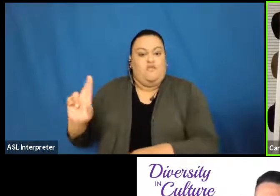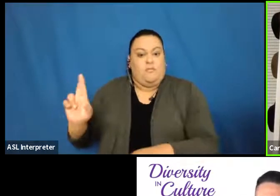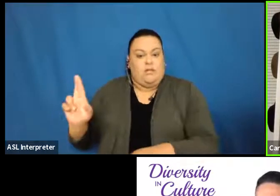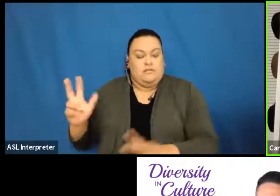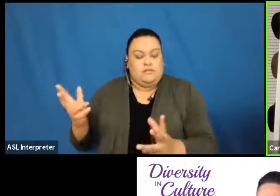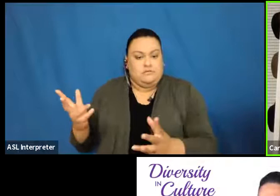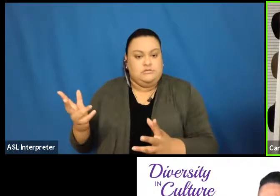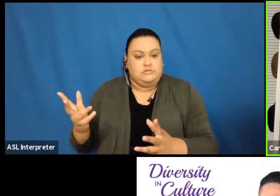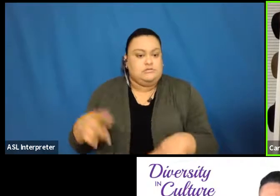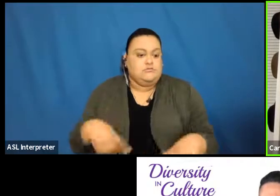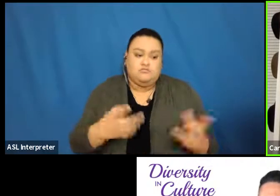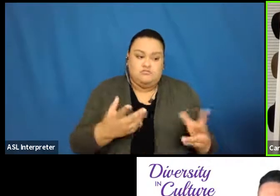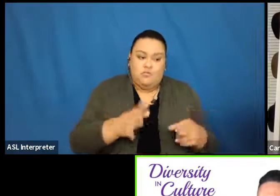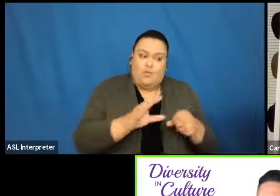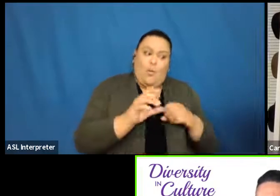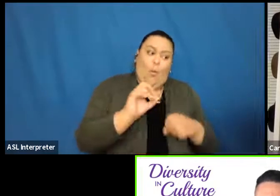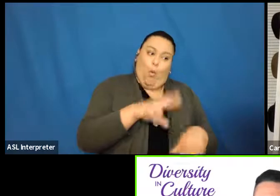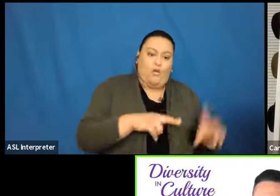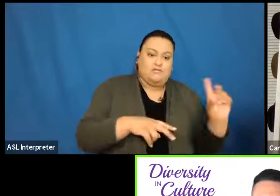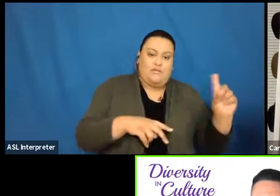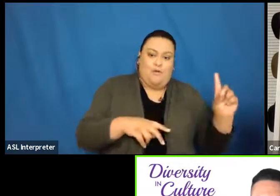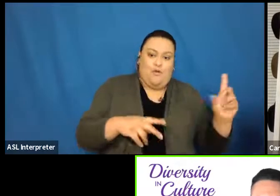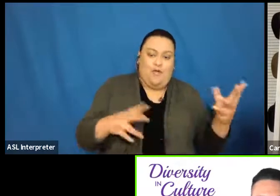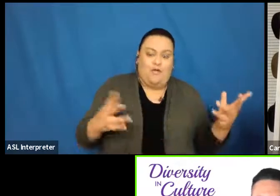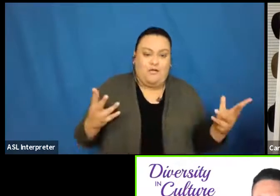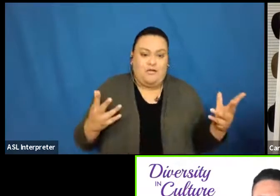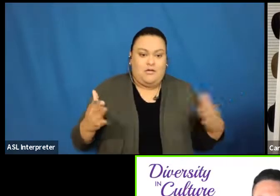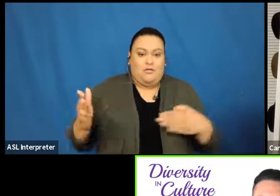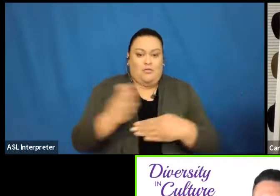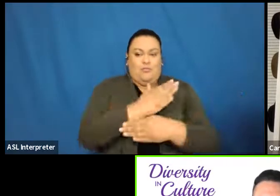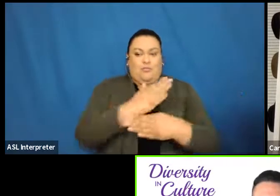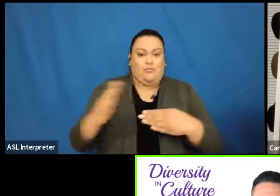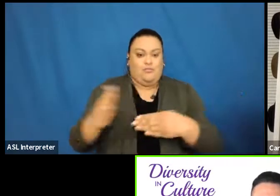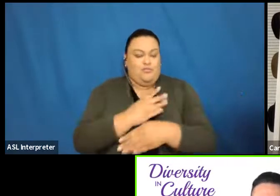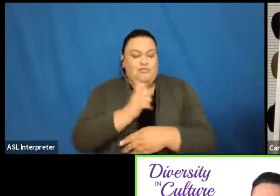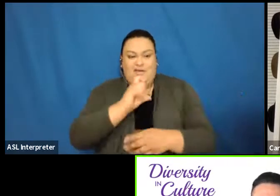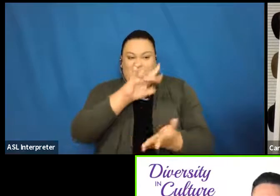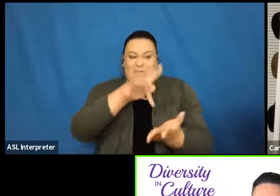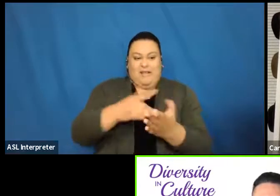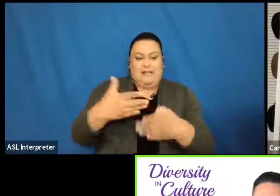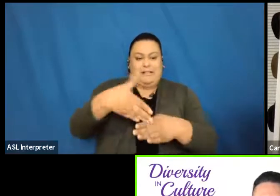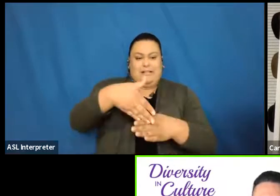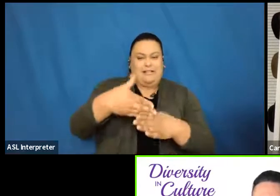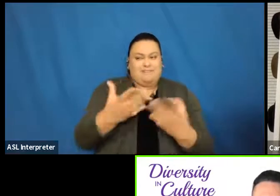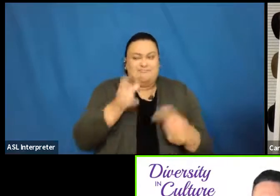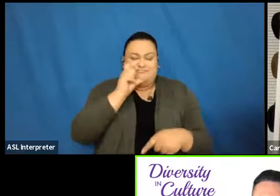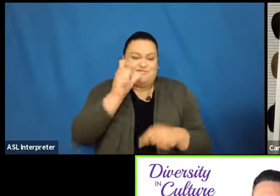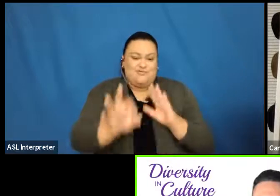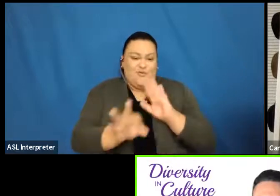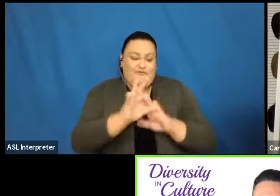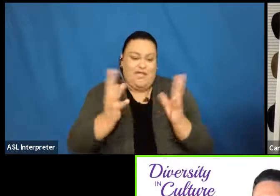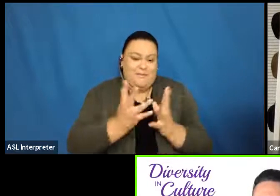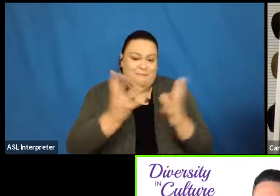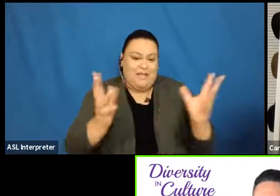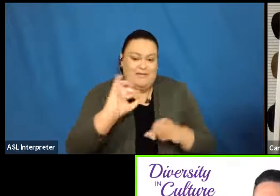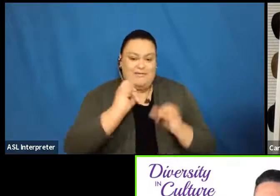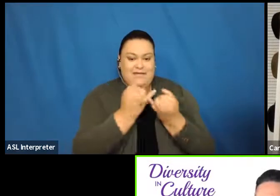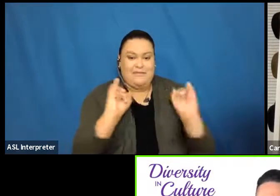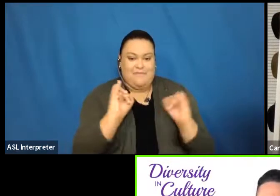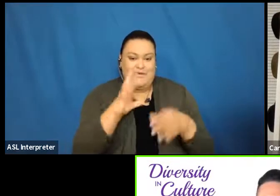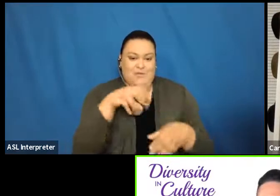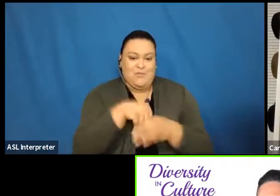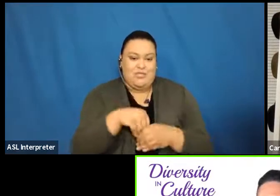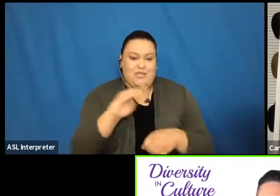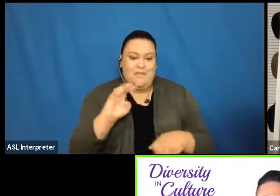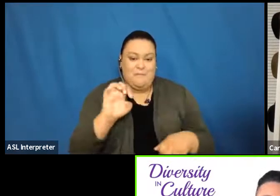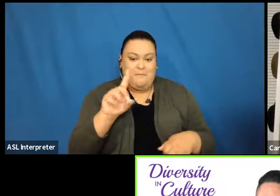or Republican, you know what I mean? You don't find too many independents, I don't think, in there. Yeah, and I'm really glad you brought up